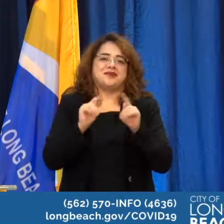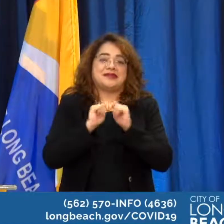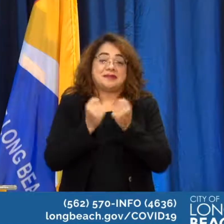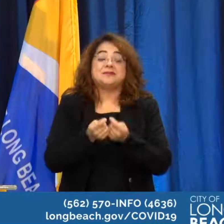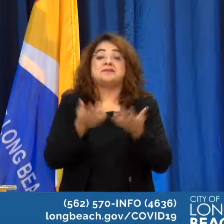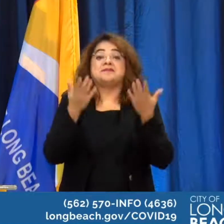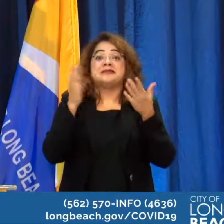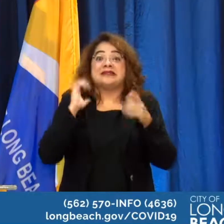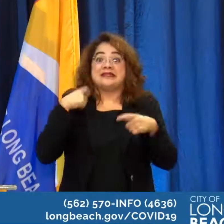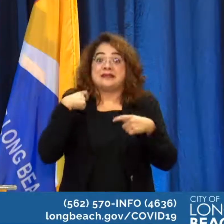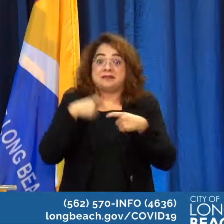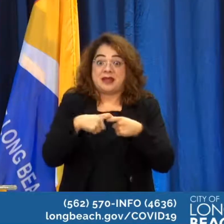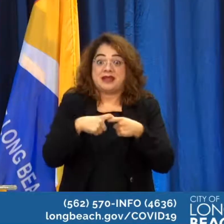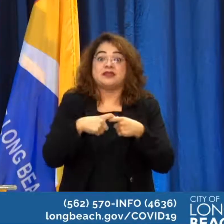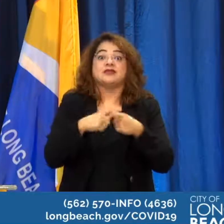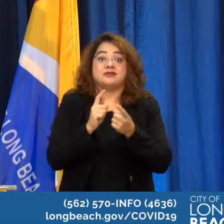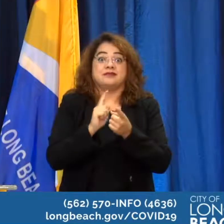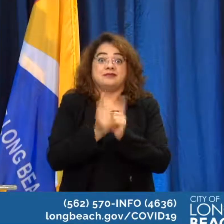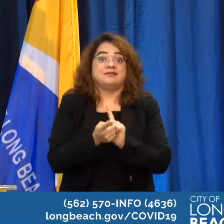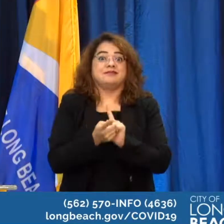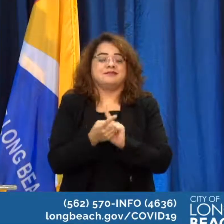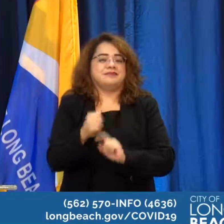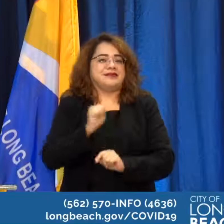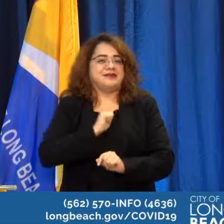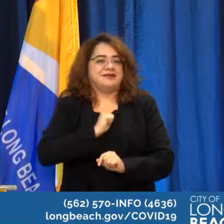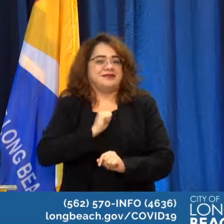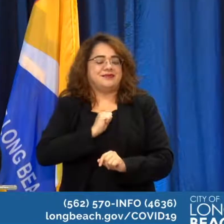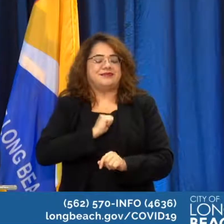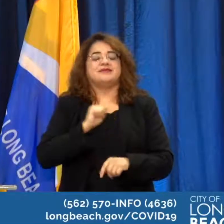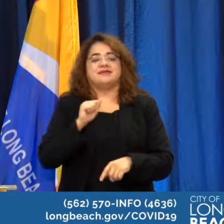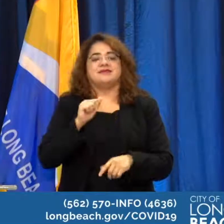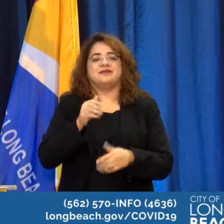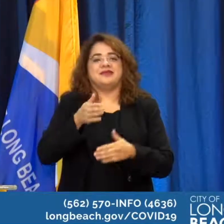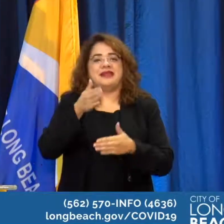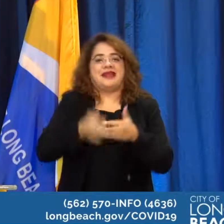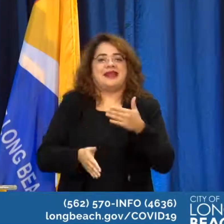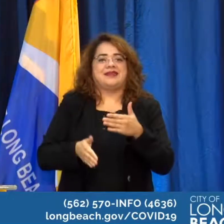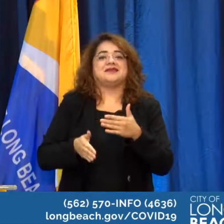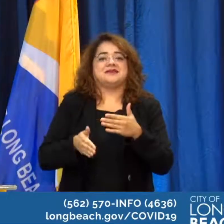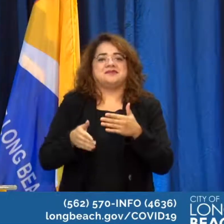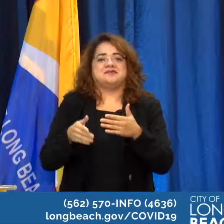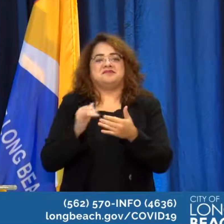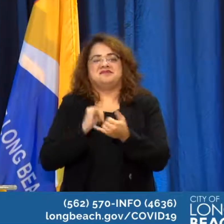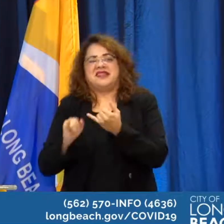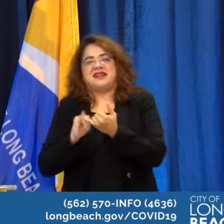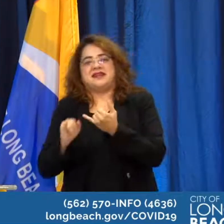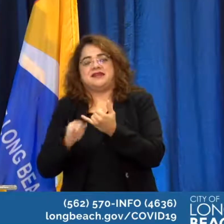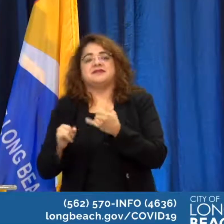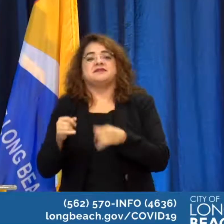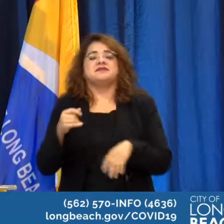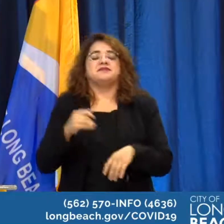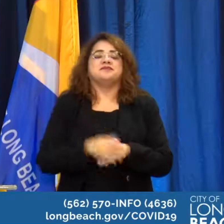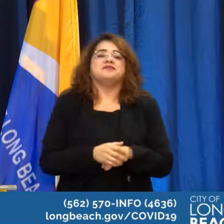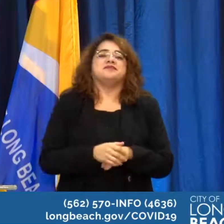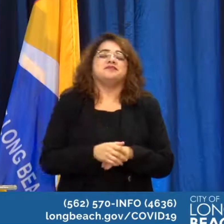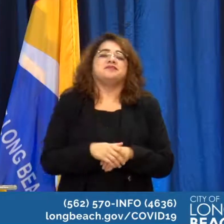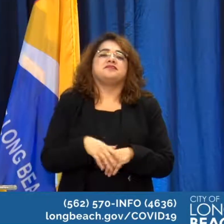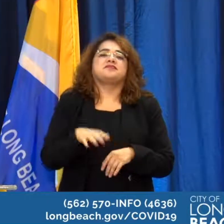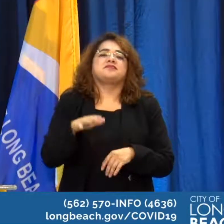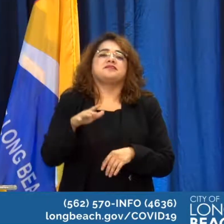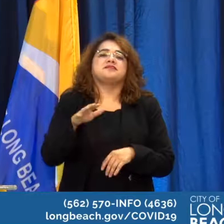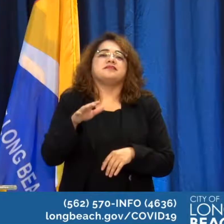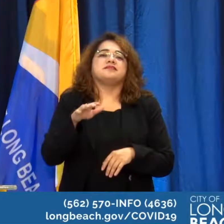the end after the questions of the update. So I want to just start. Obviously, this is the week that we